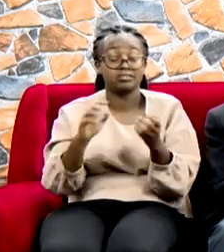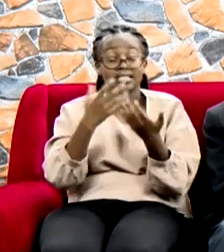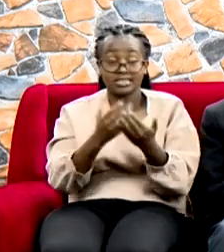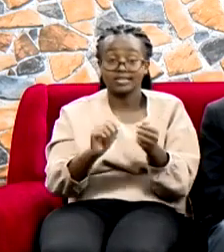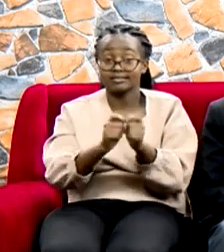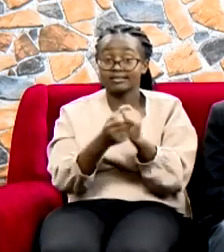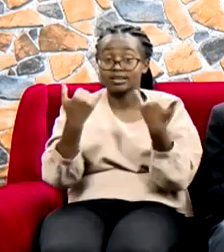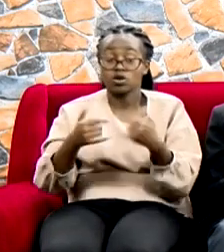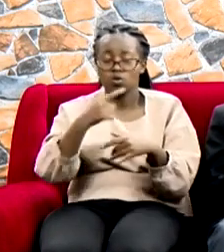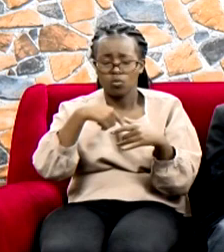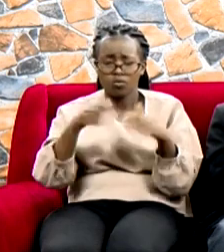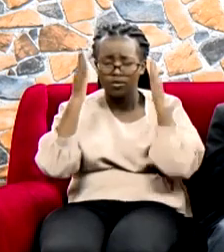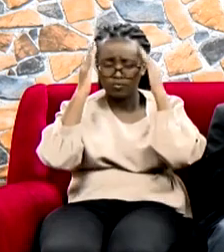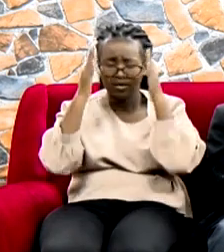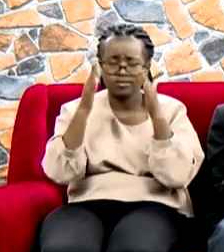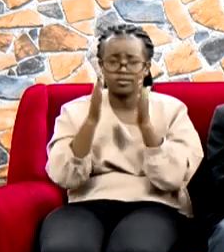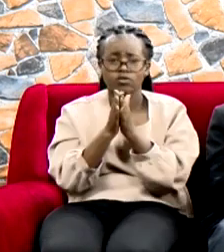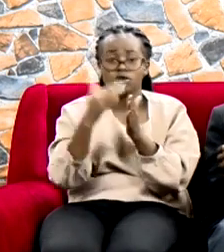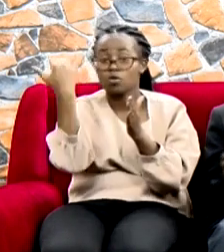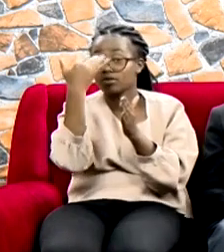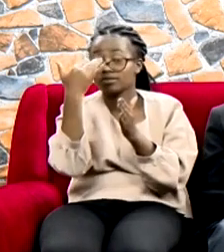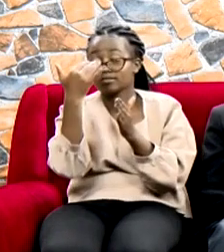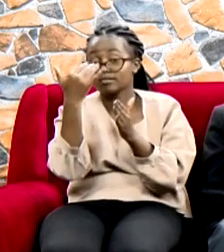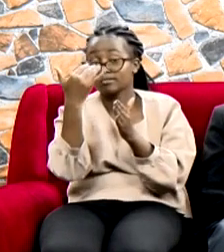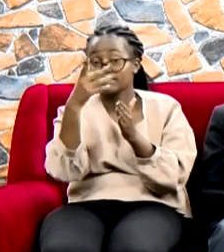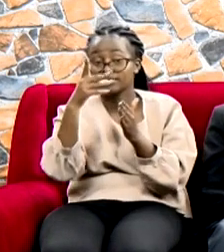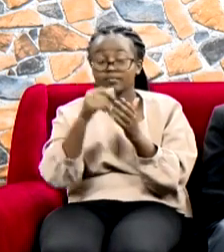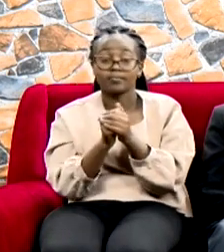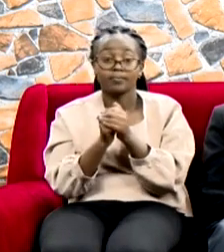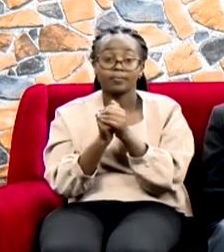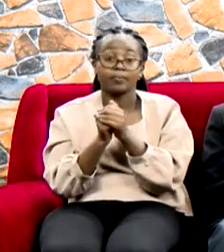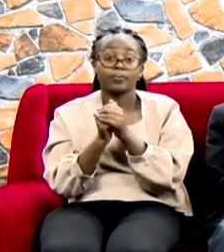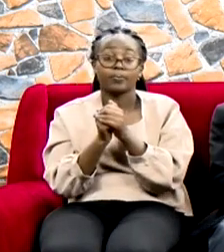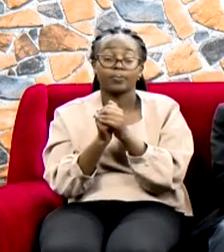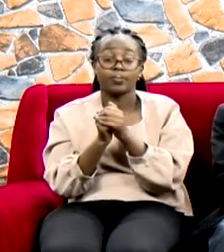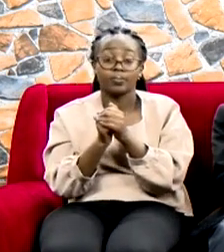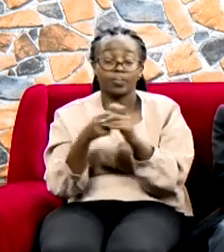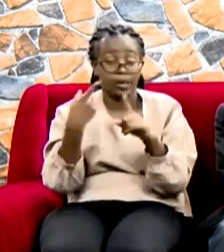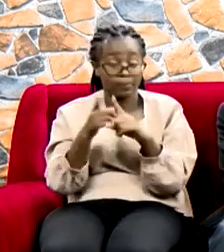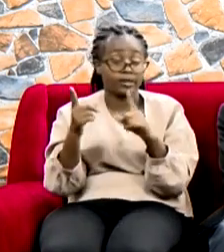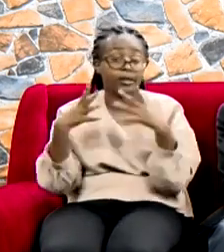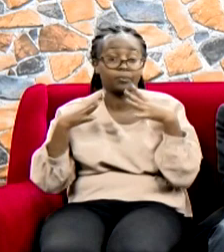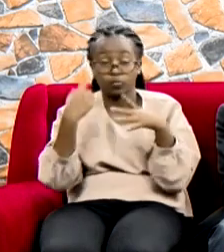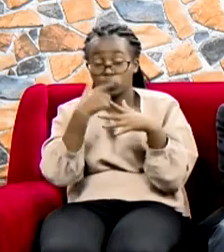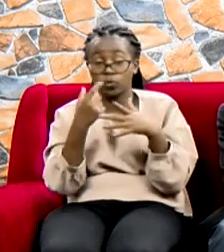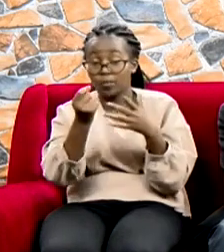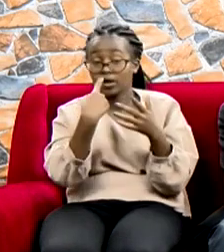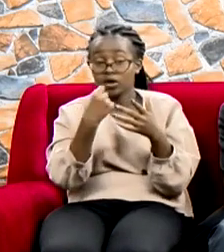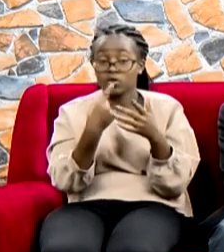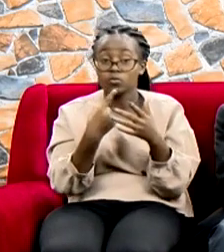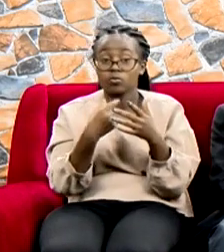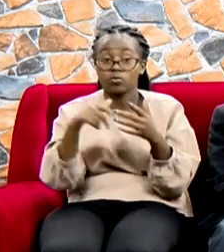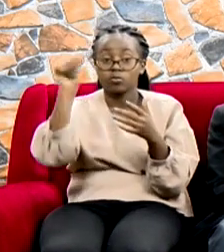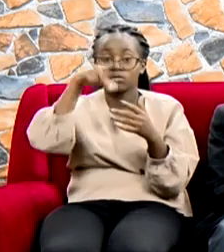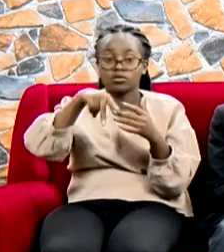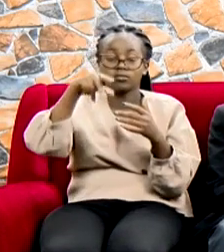change, yeah. So right now we are talking of autism spectrum disorder. Okay. But now people who are diagnosed with